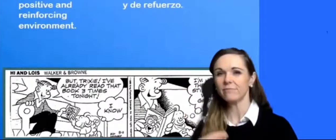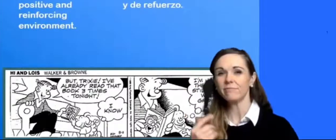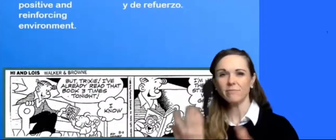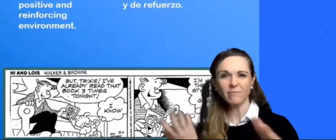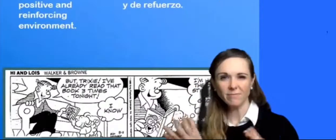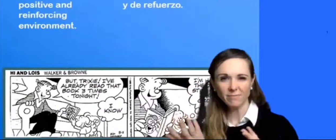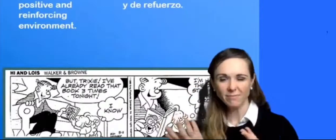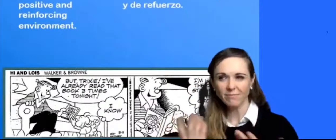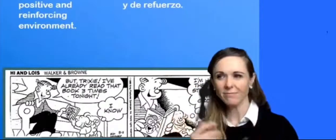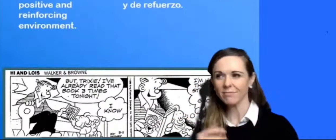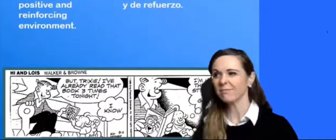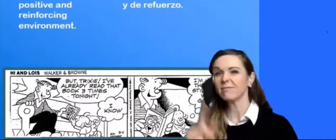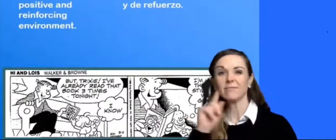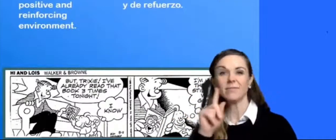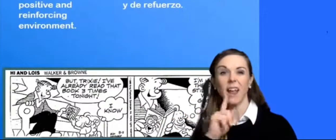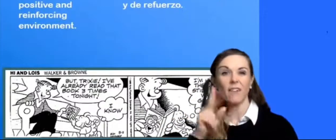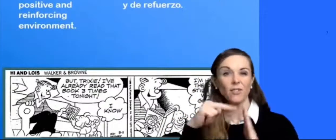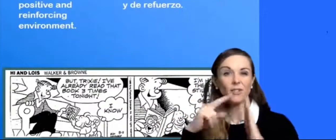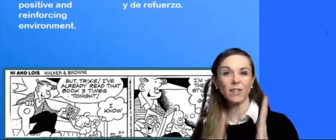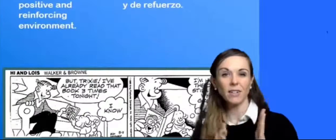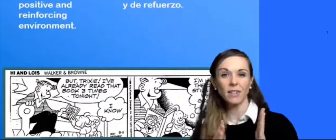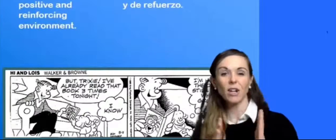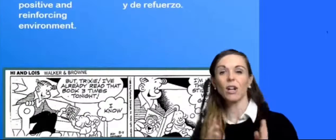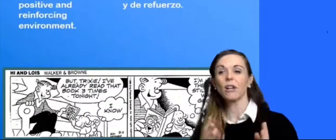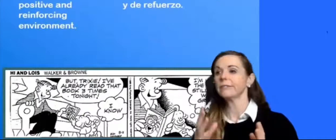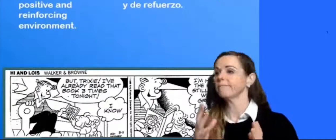Back to the principles. Number